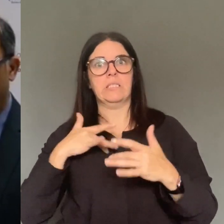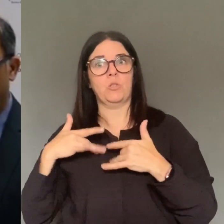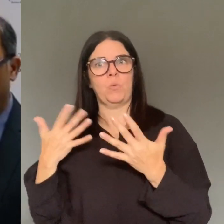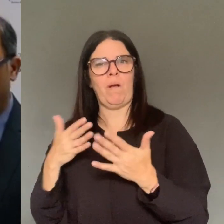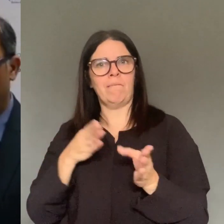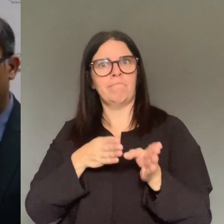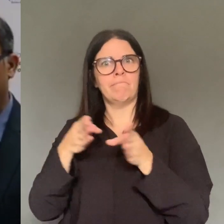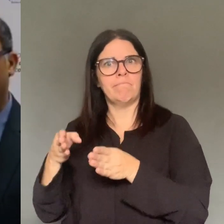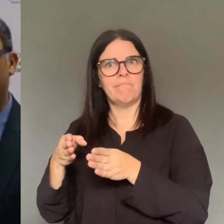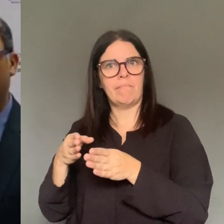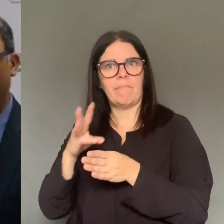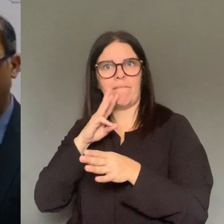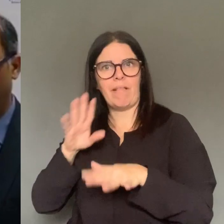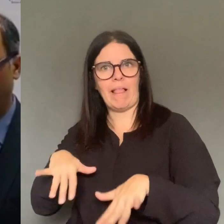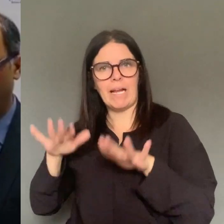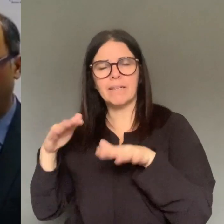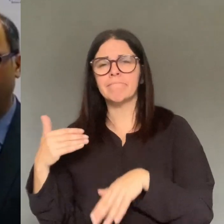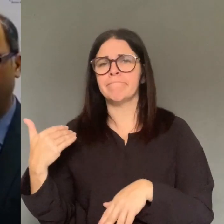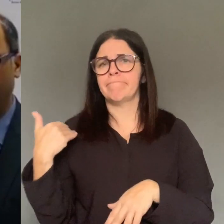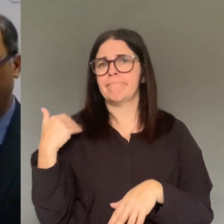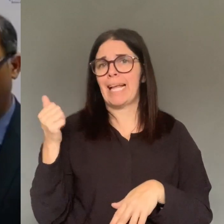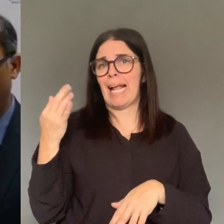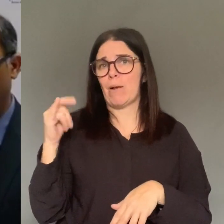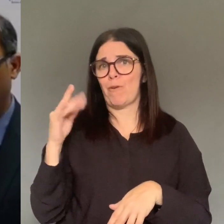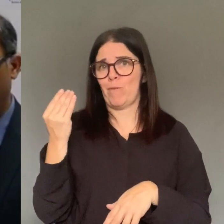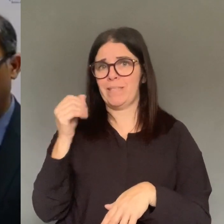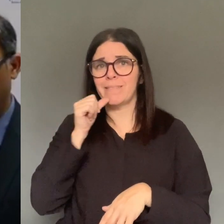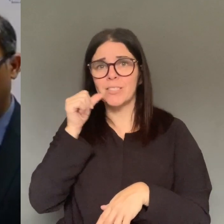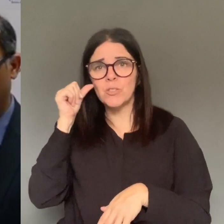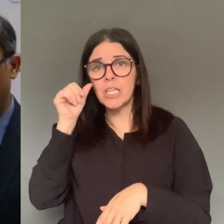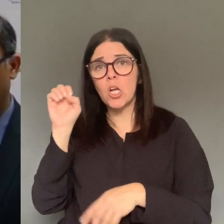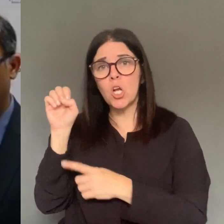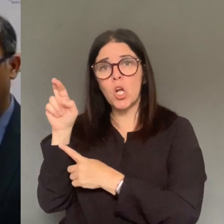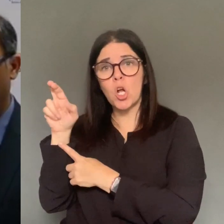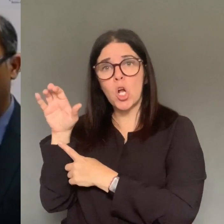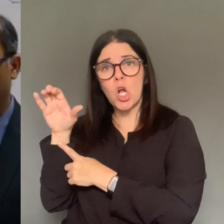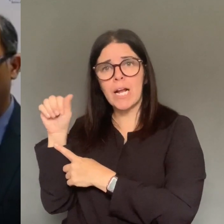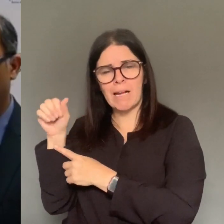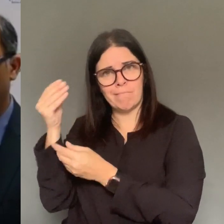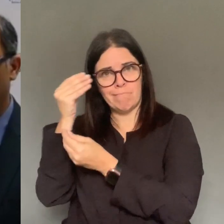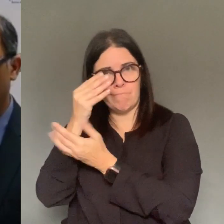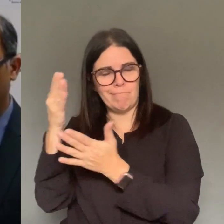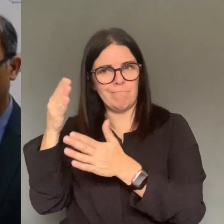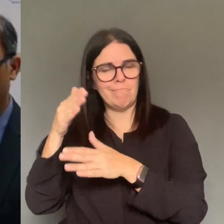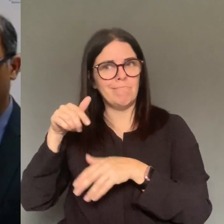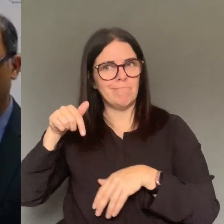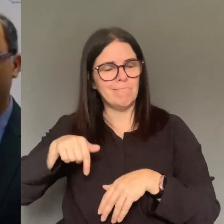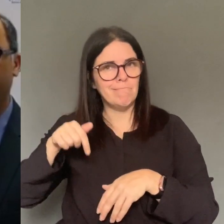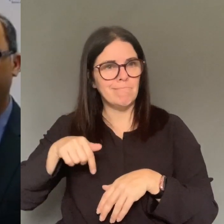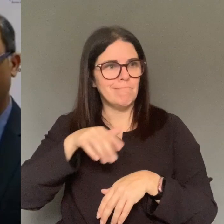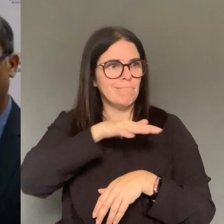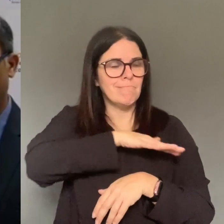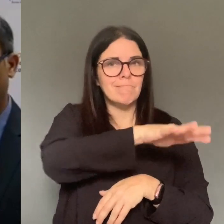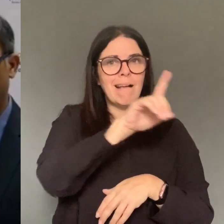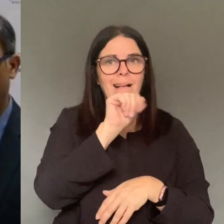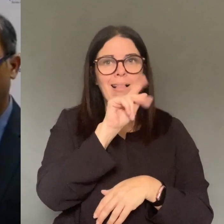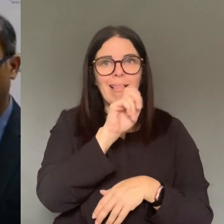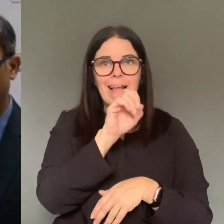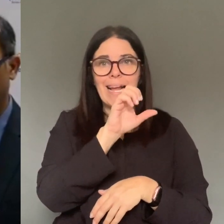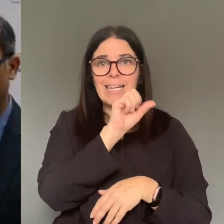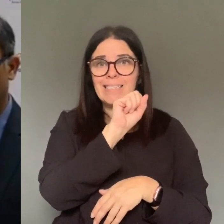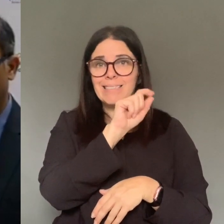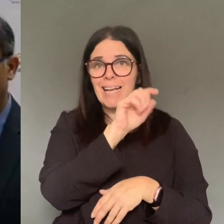While in the midst of this pandemic COVID outbreak, municipal leaders are also bracing for potential